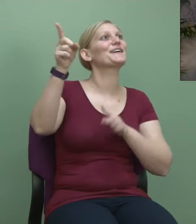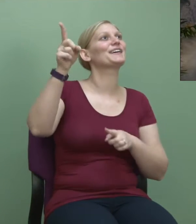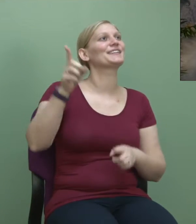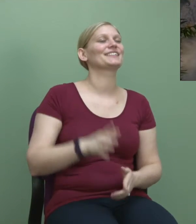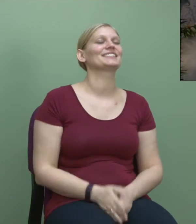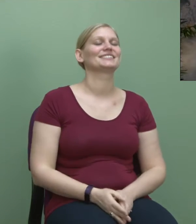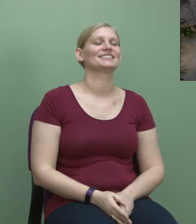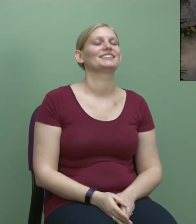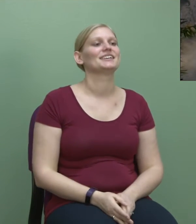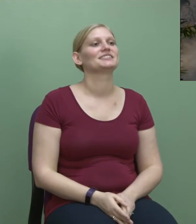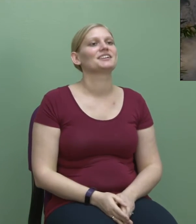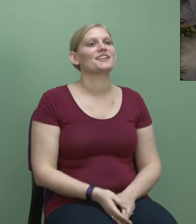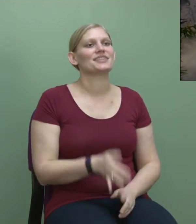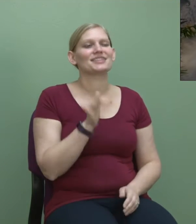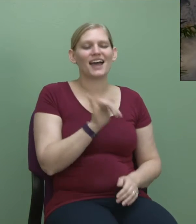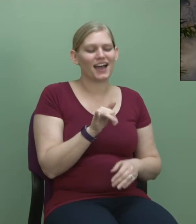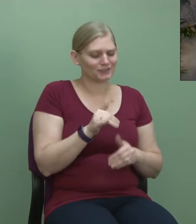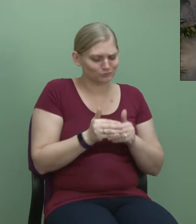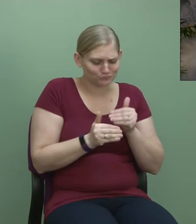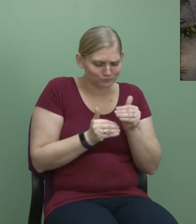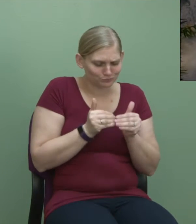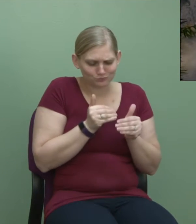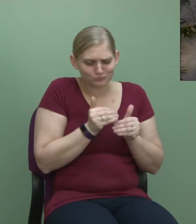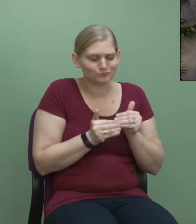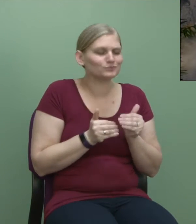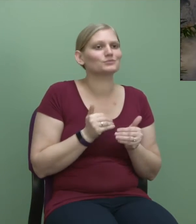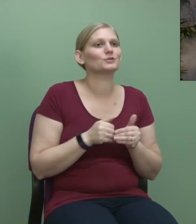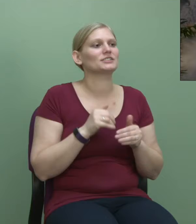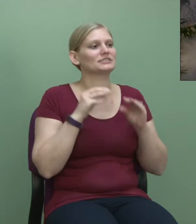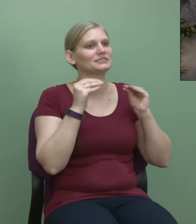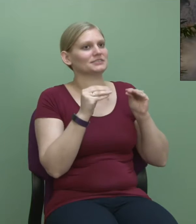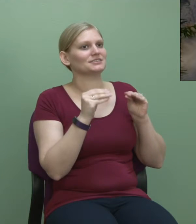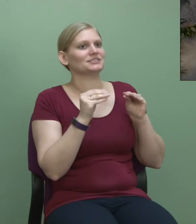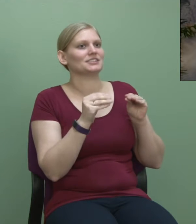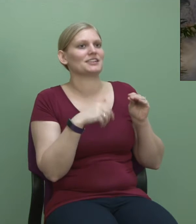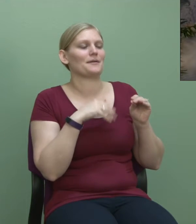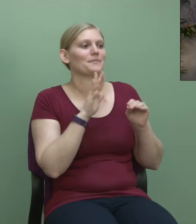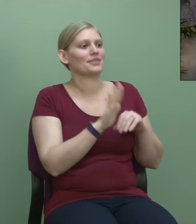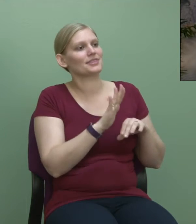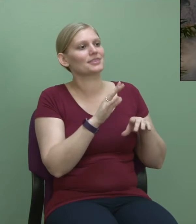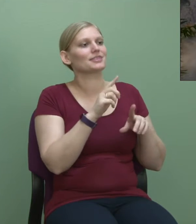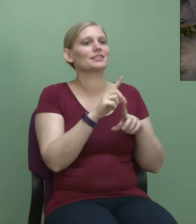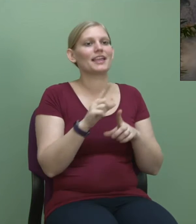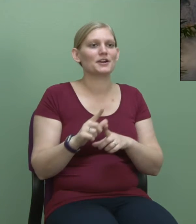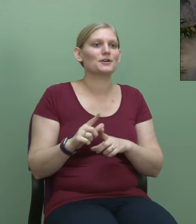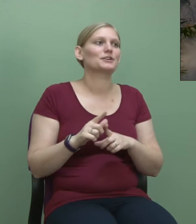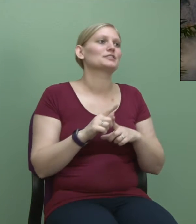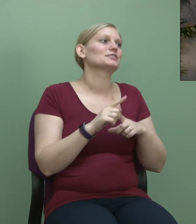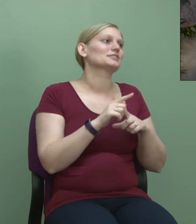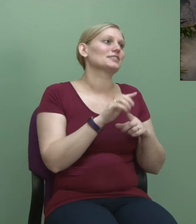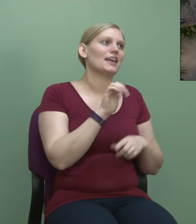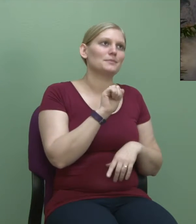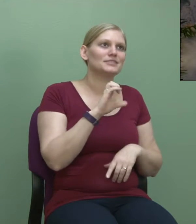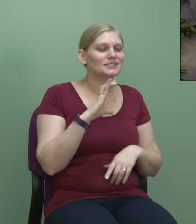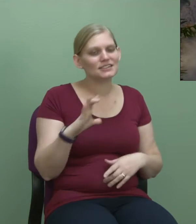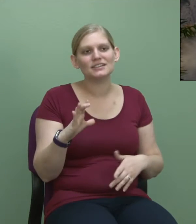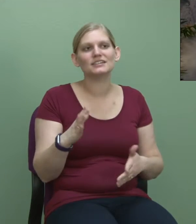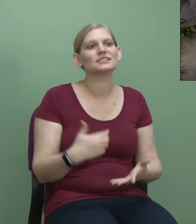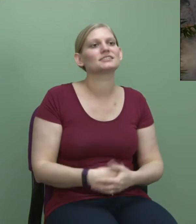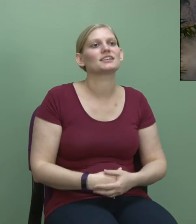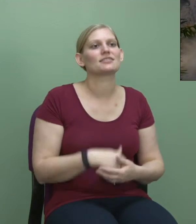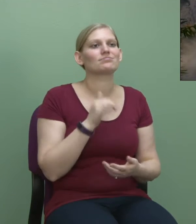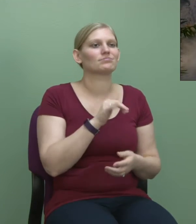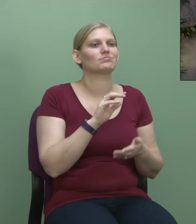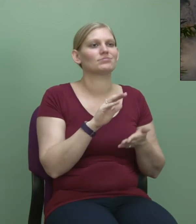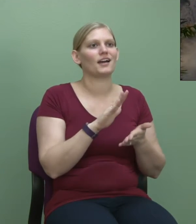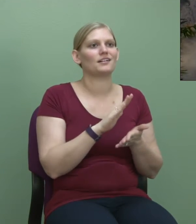those tiny steps and teaching them their letters and their alphabet helps them